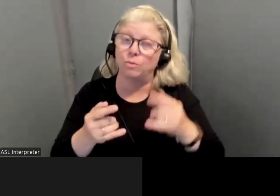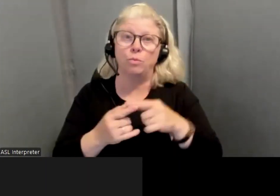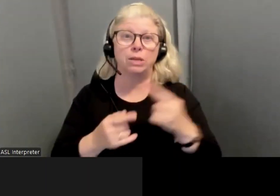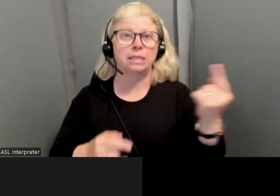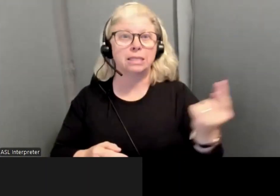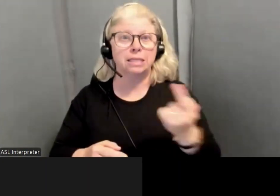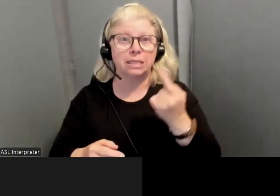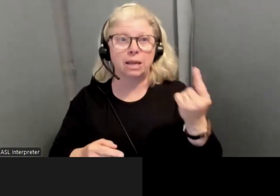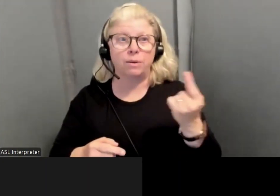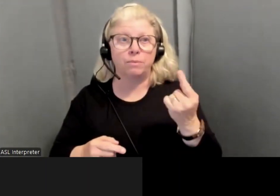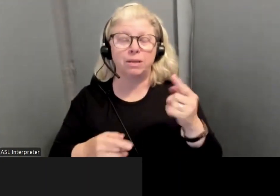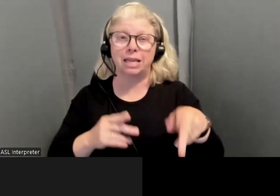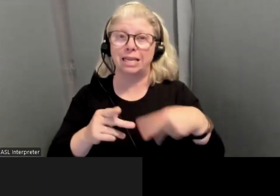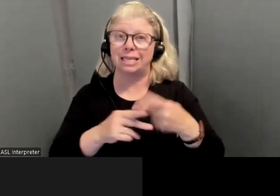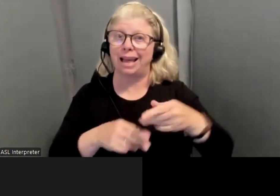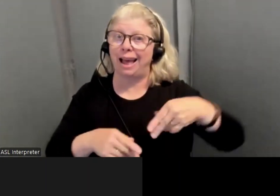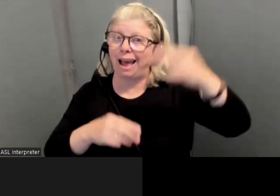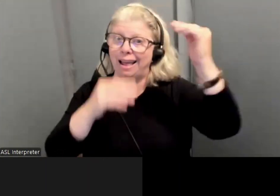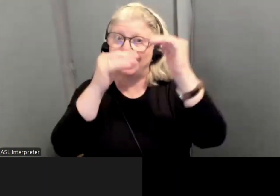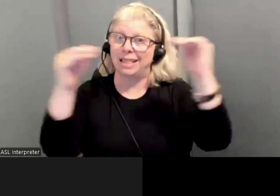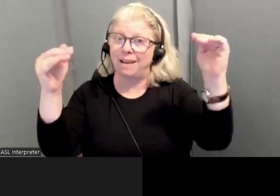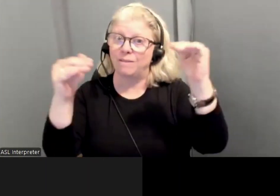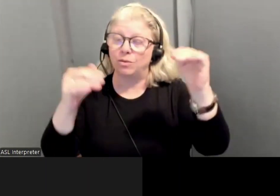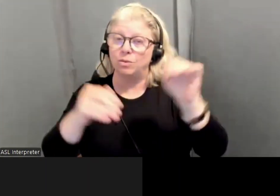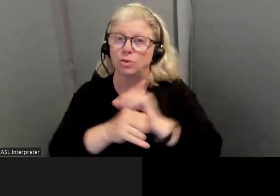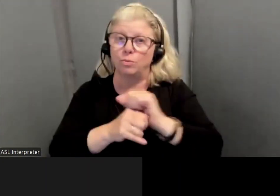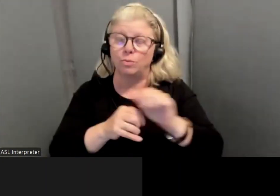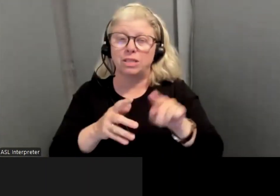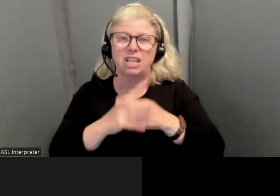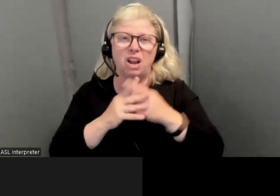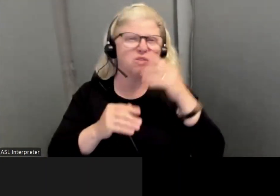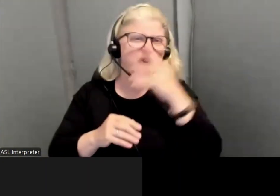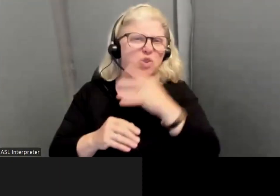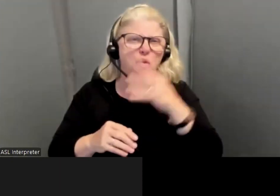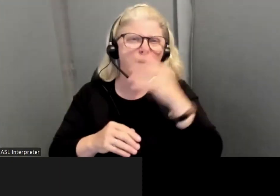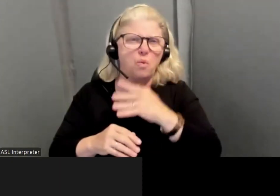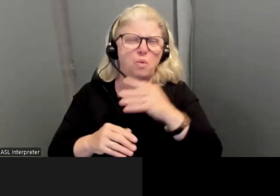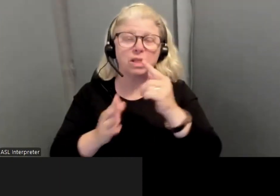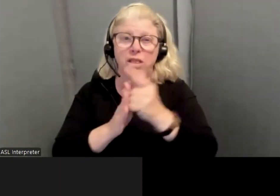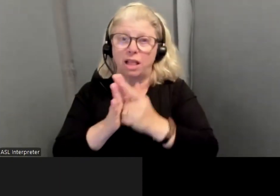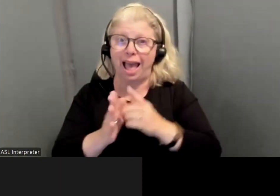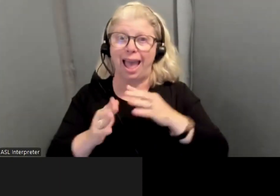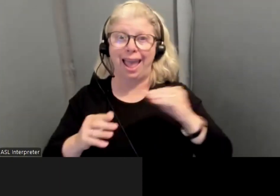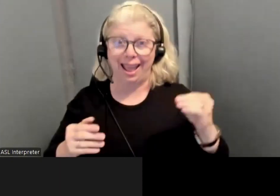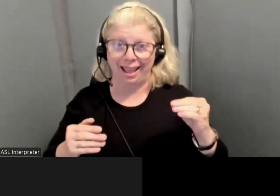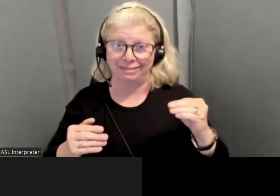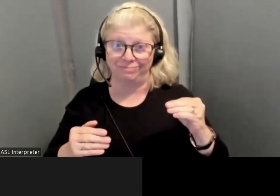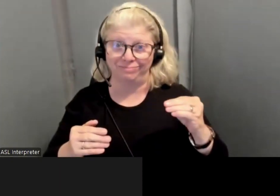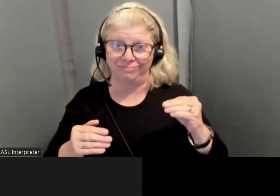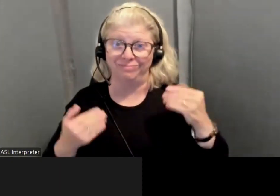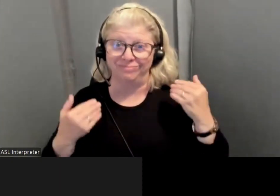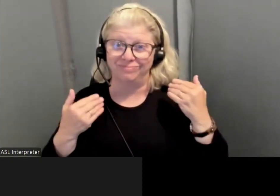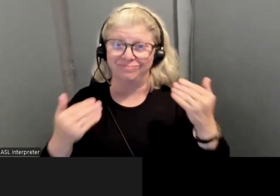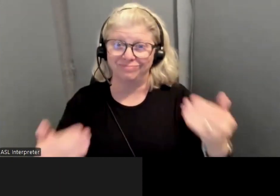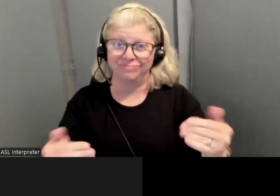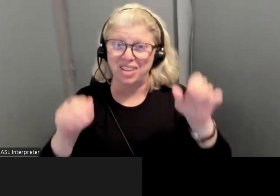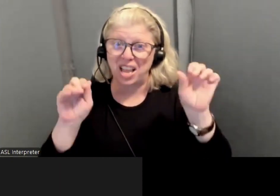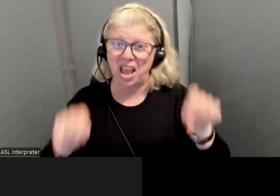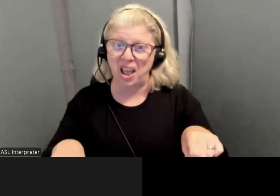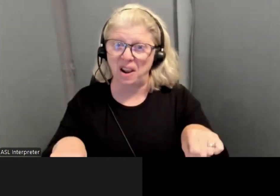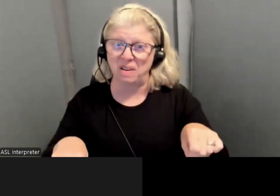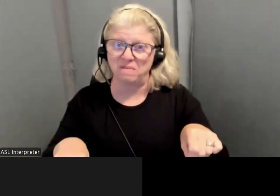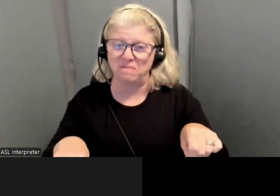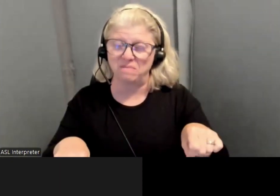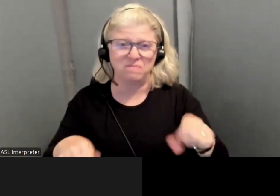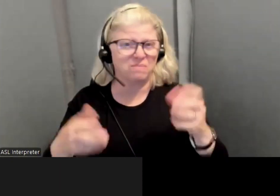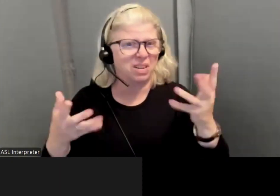somebody in that kind of high-level position starts ignoring the law and gets away with it, that's it. It